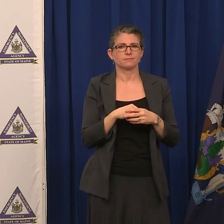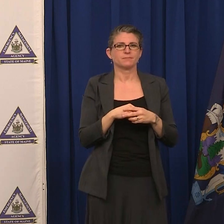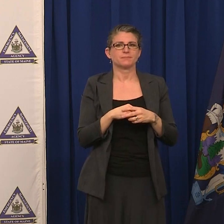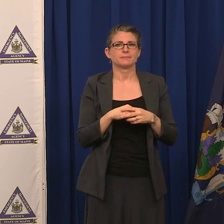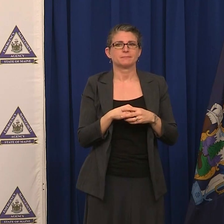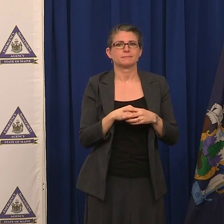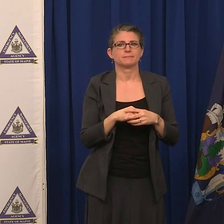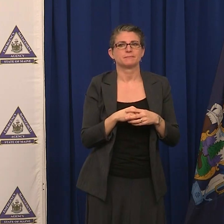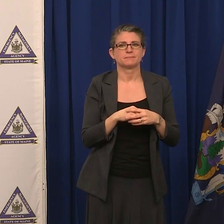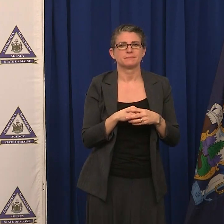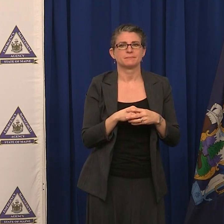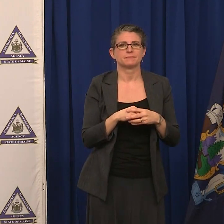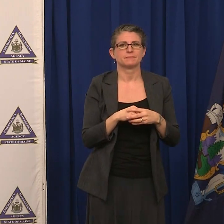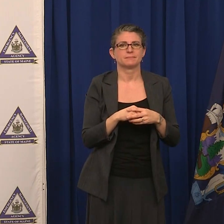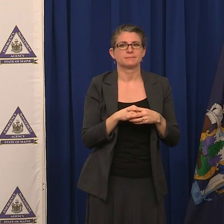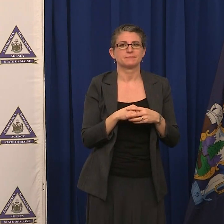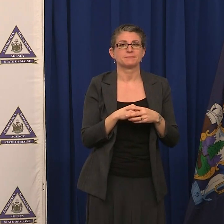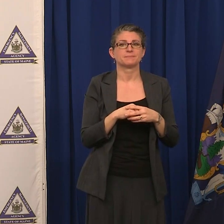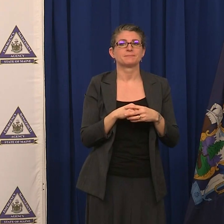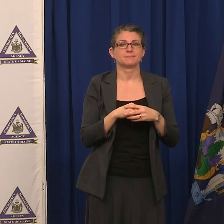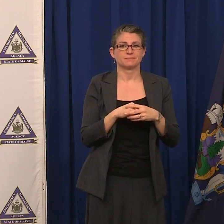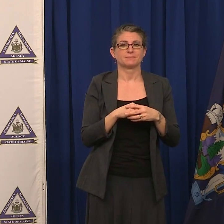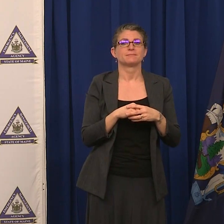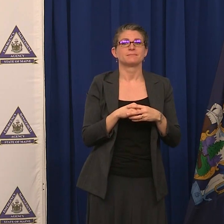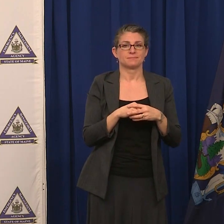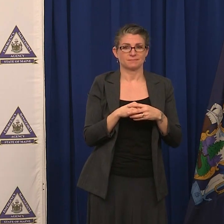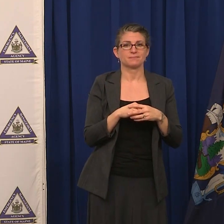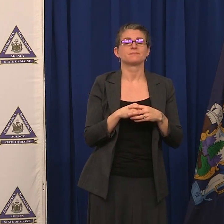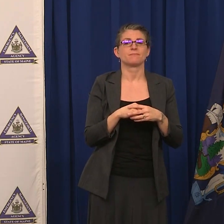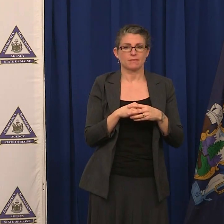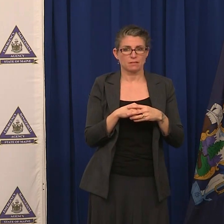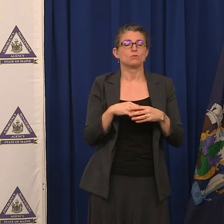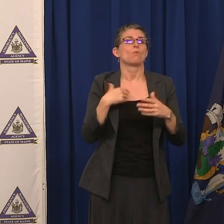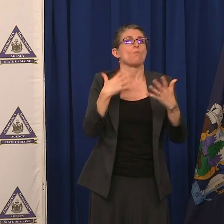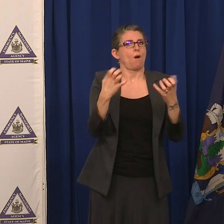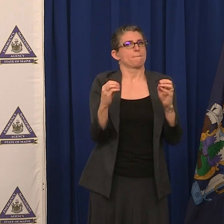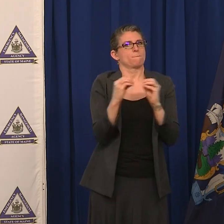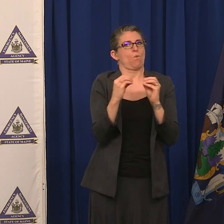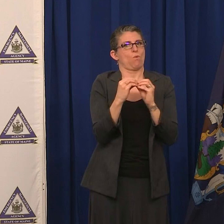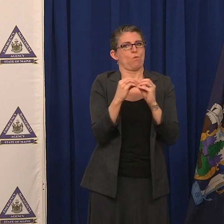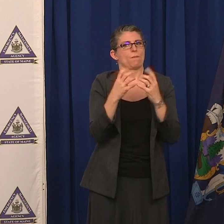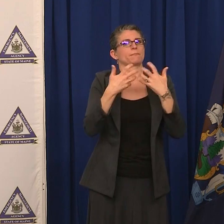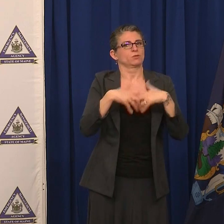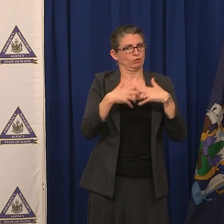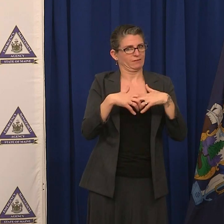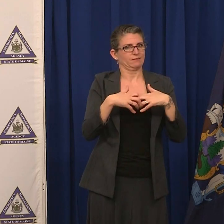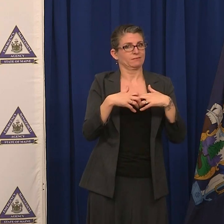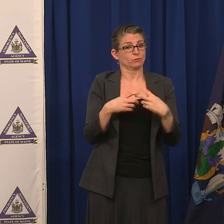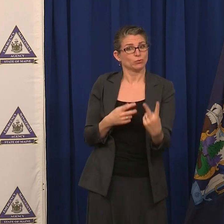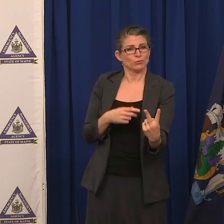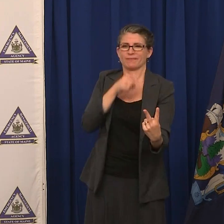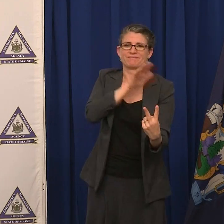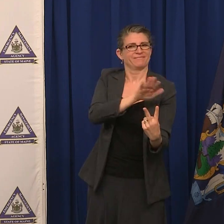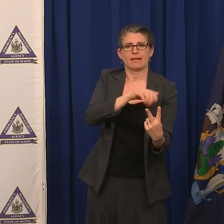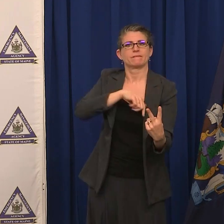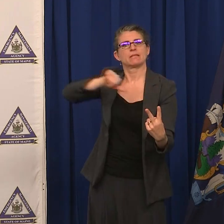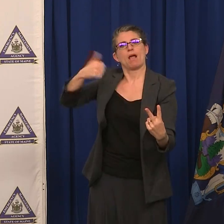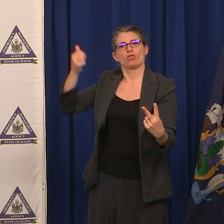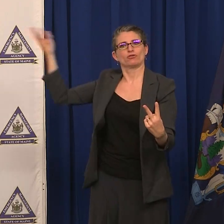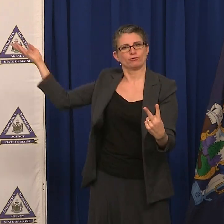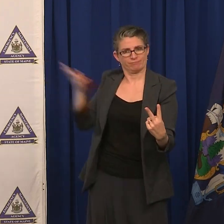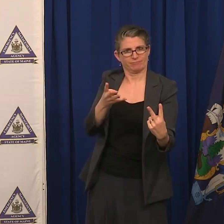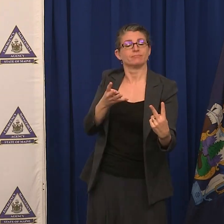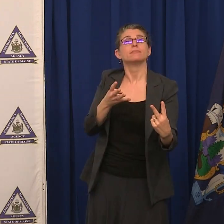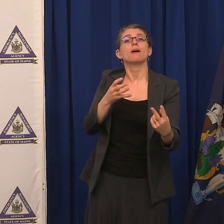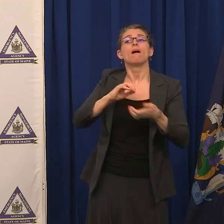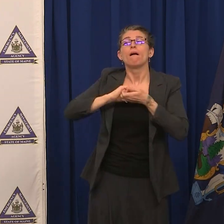Maine CDC. Some of it involves partnering with commercial laboratories to have them do the testing. And then a